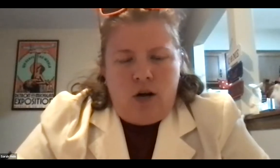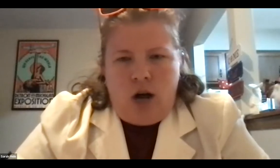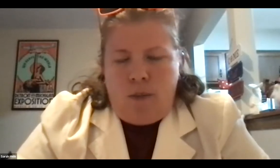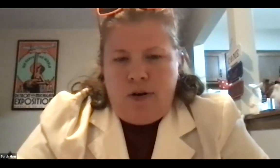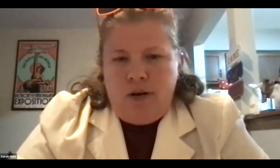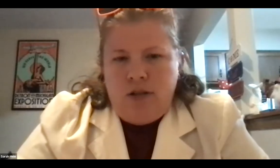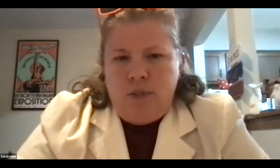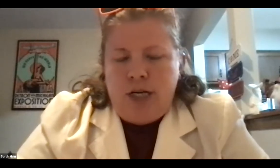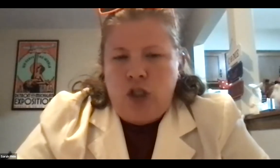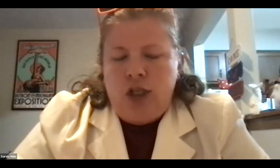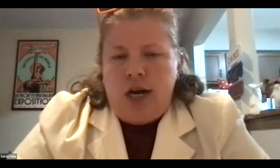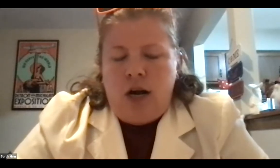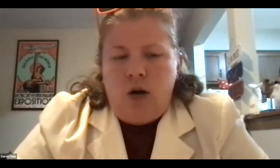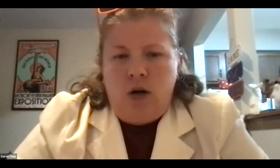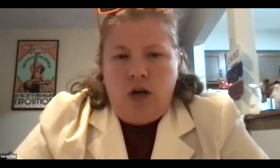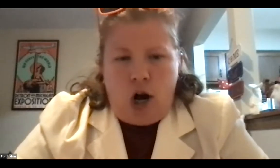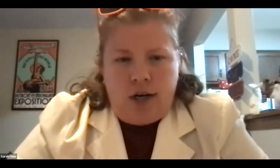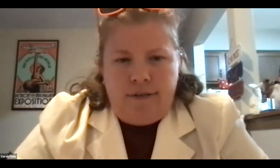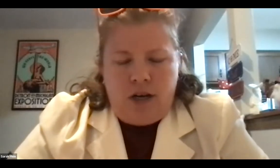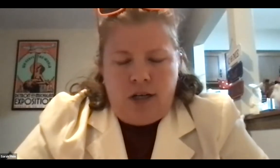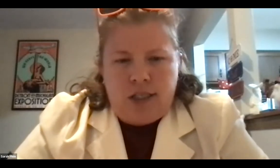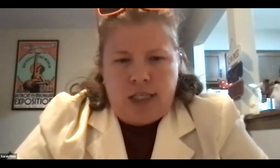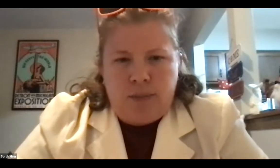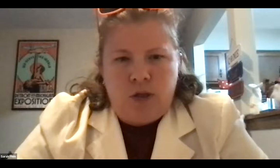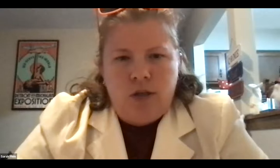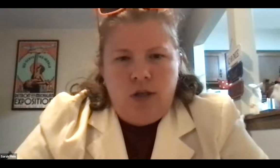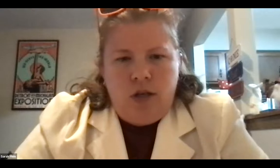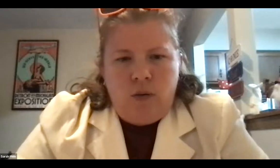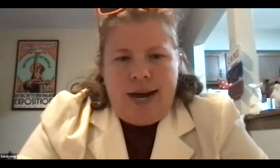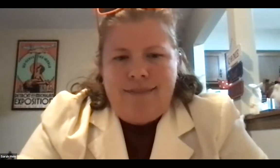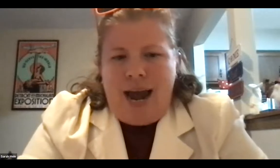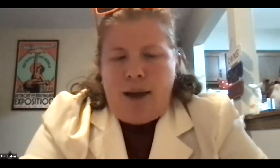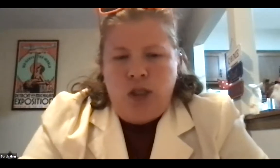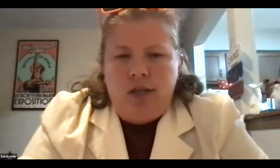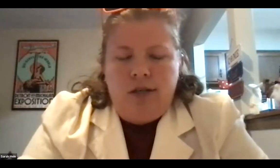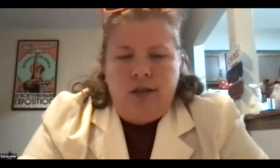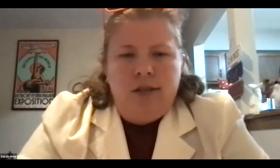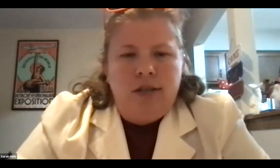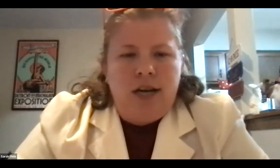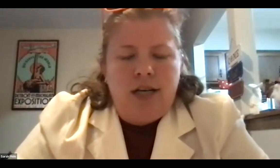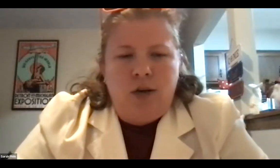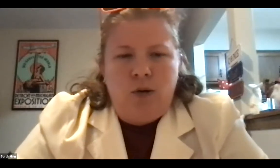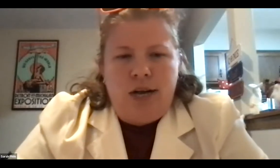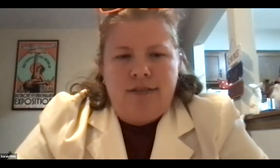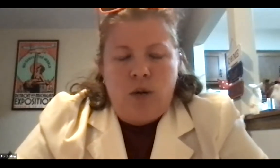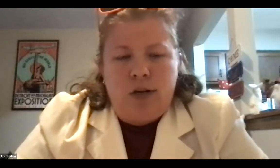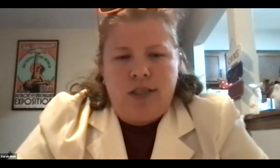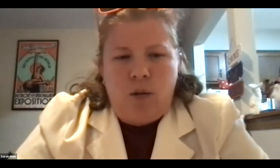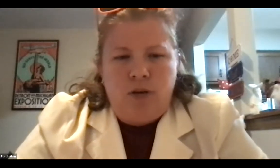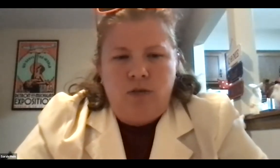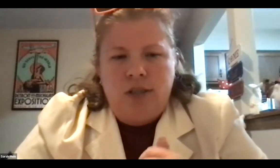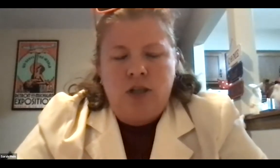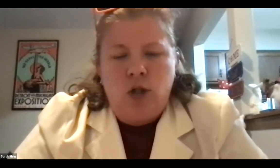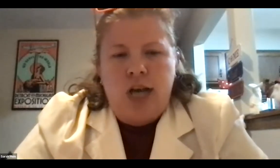that are helping to make sure that our talk is very accessible. We have captions, so we have someone